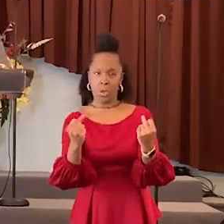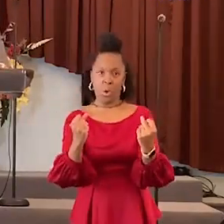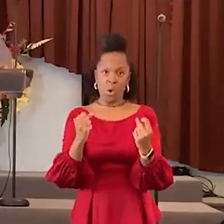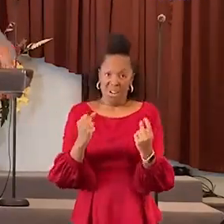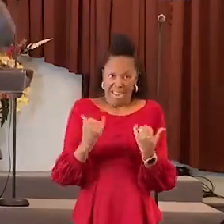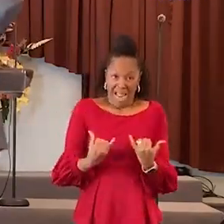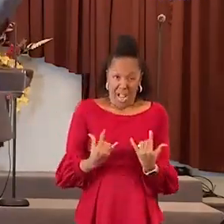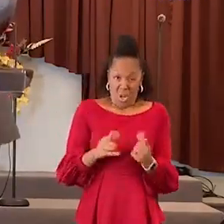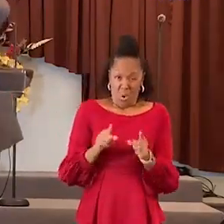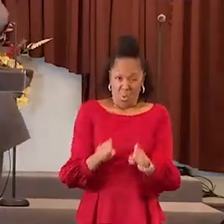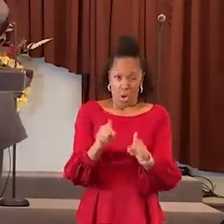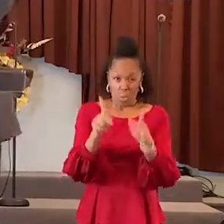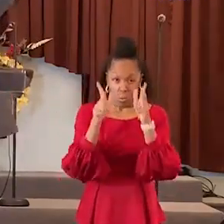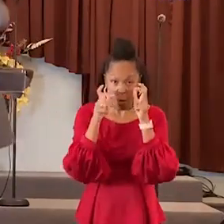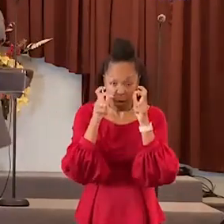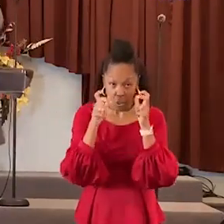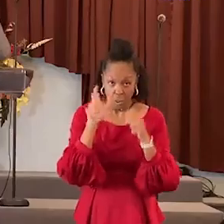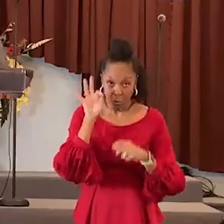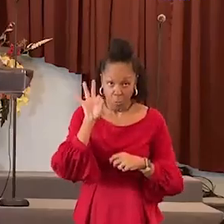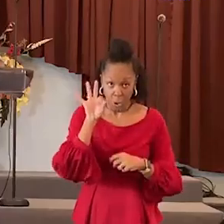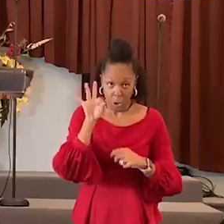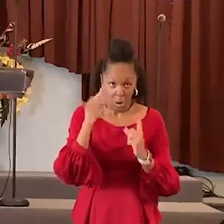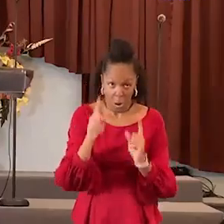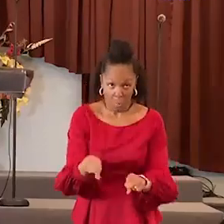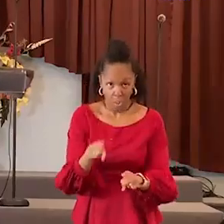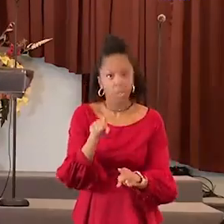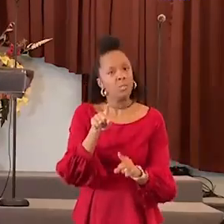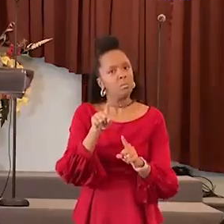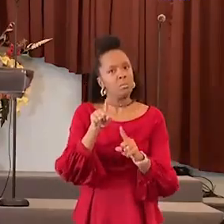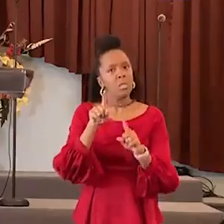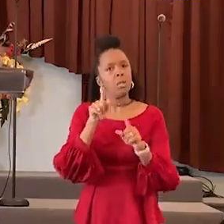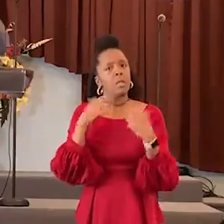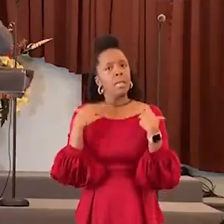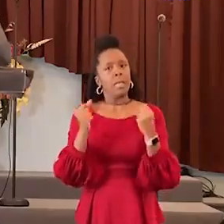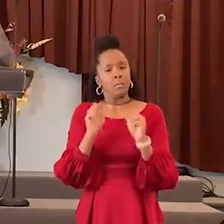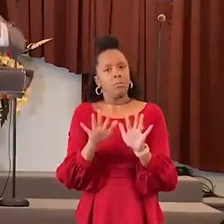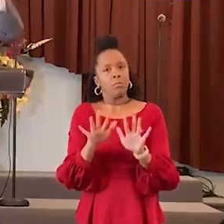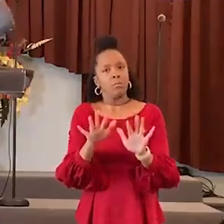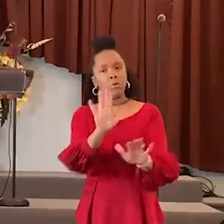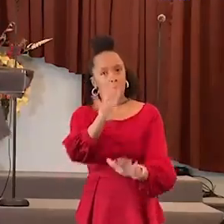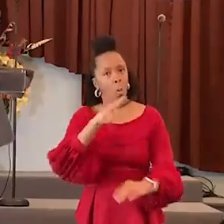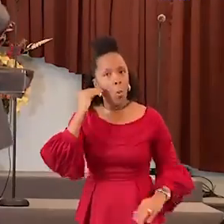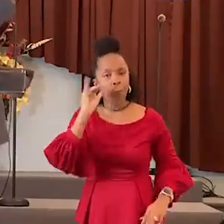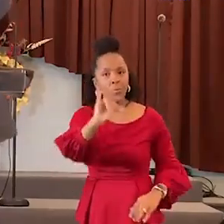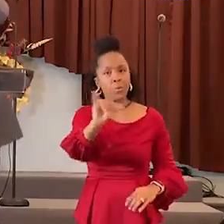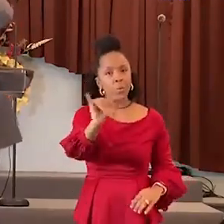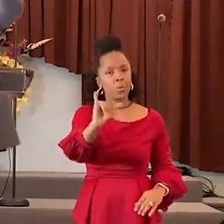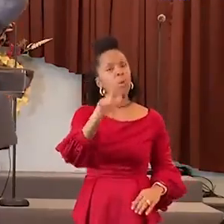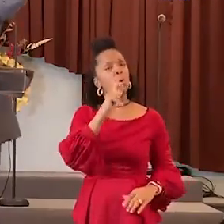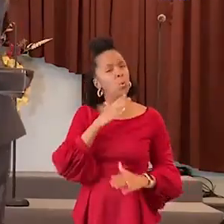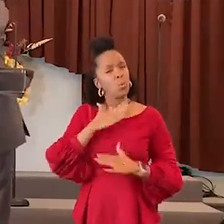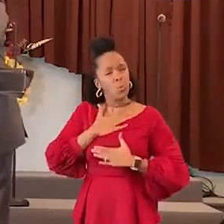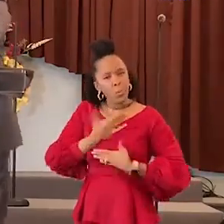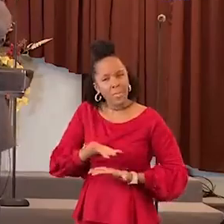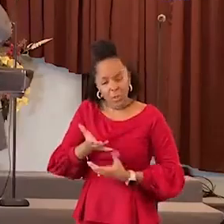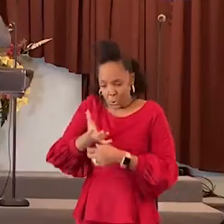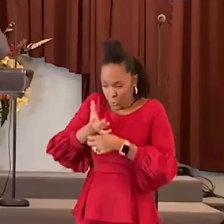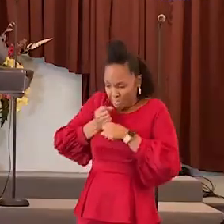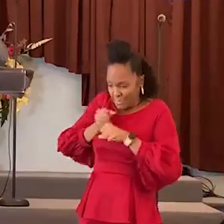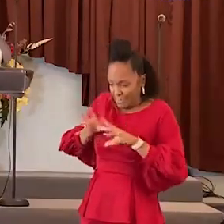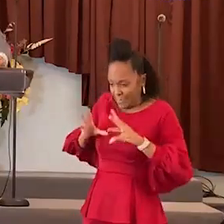preach, God is sharing healing your way. I'm going to find somebody here that will receive it. Healing is coming your